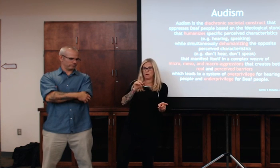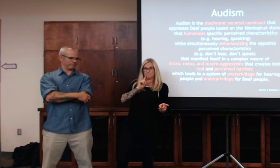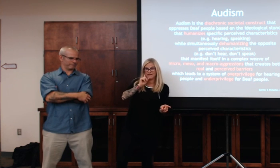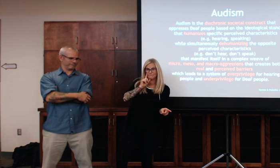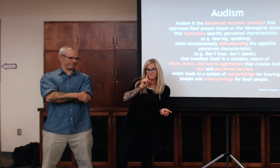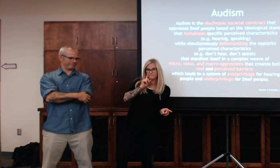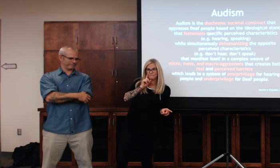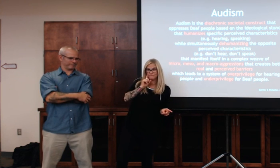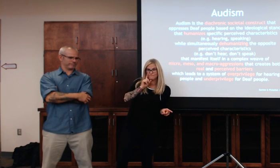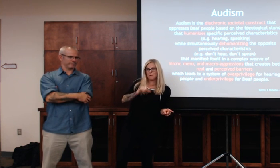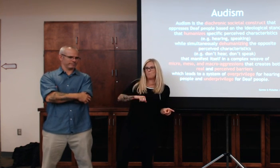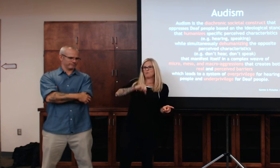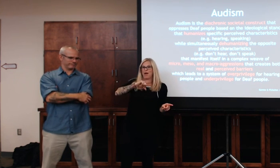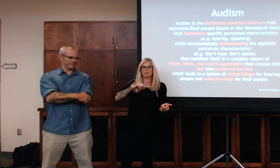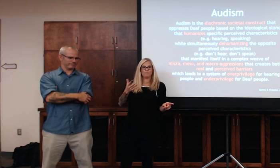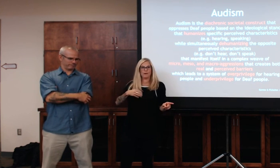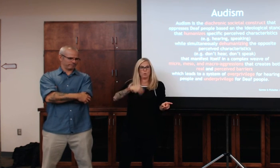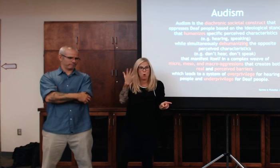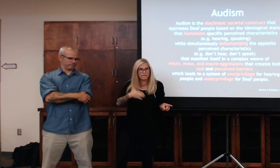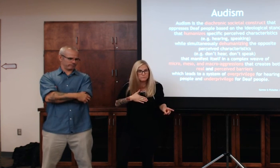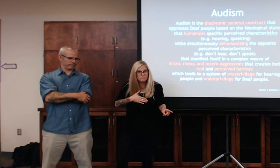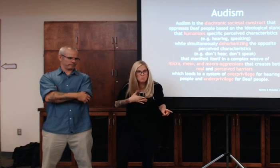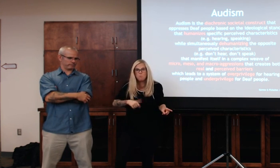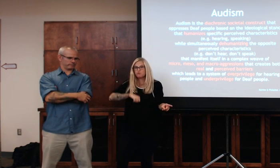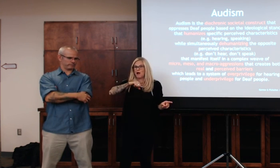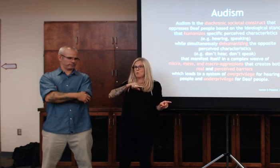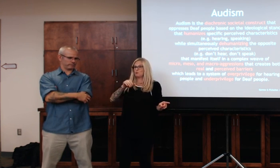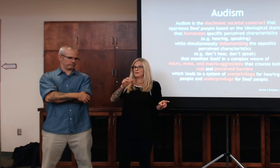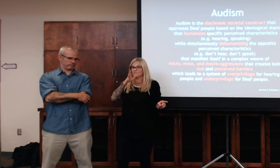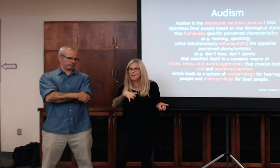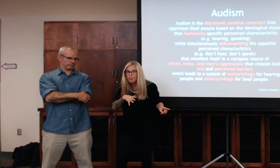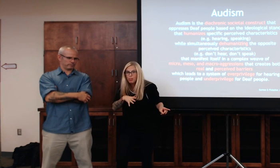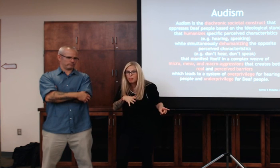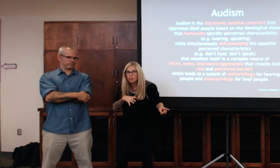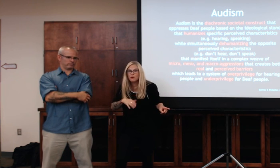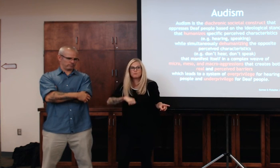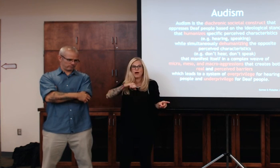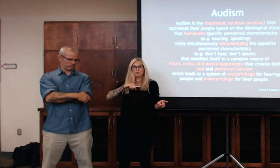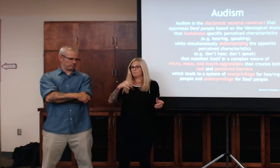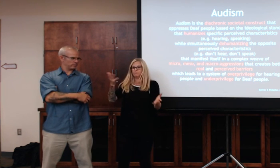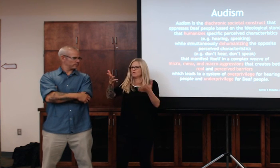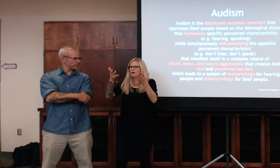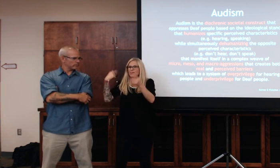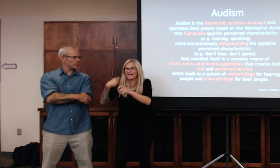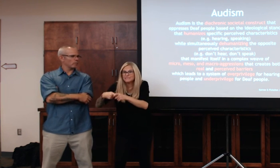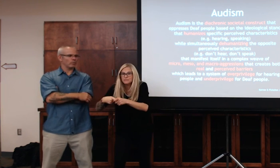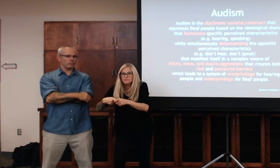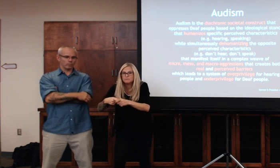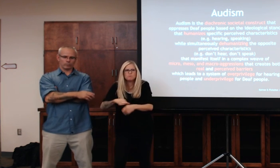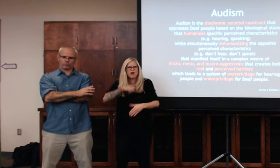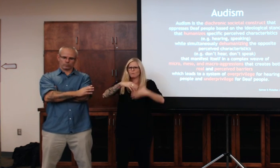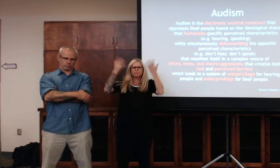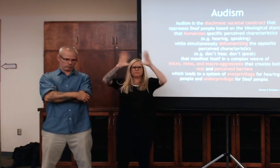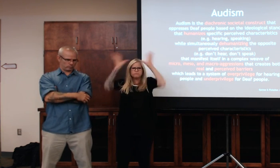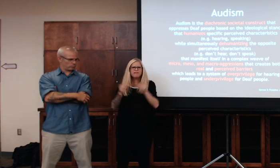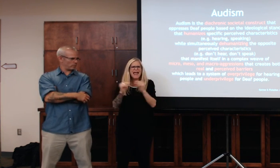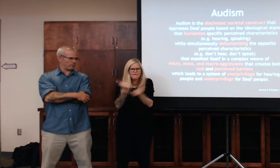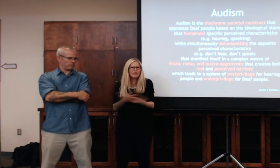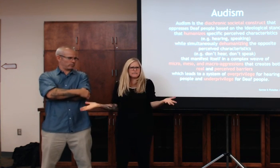Proud to be deaf, proud to be white, proud to be female, proud to be Latina, proud to be whatever, proud